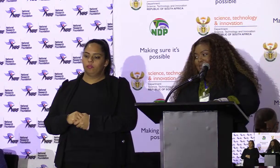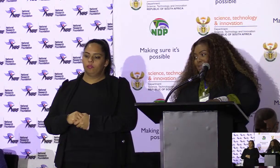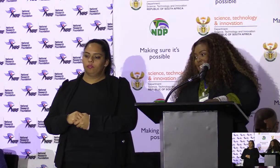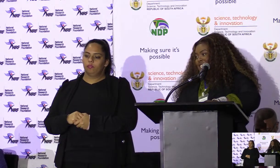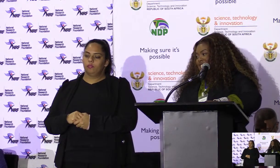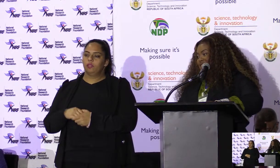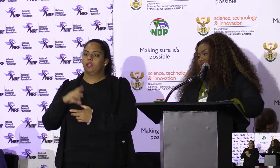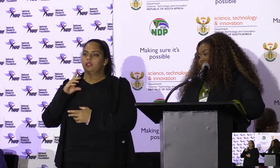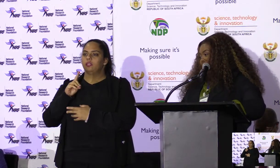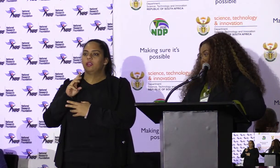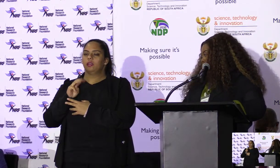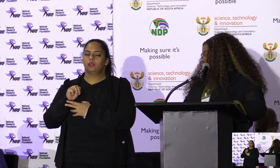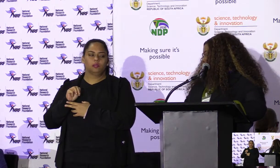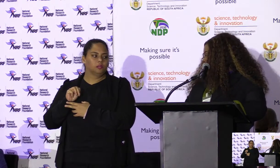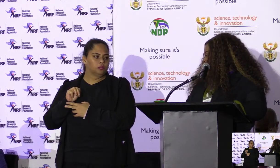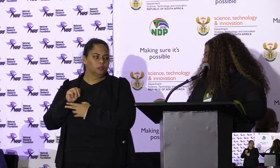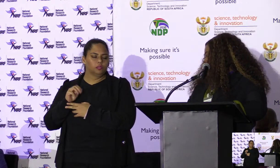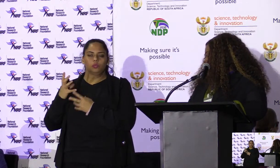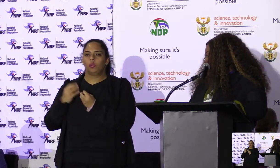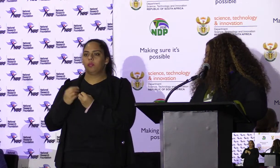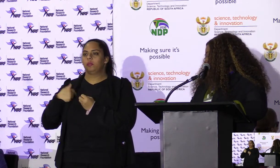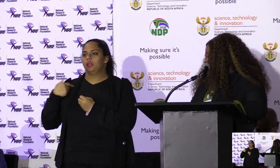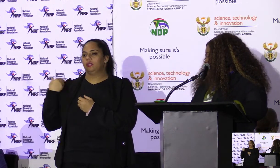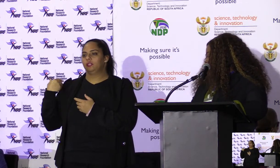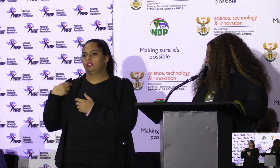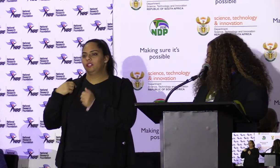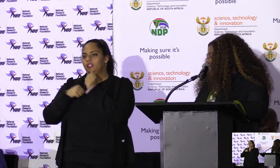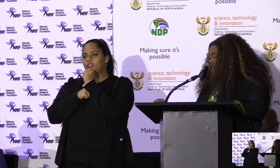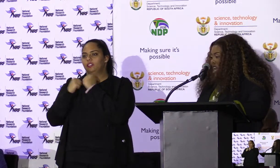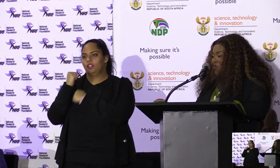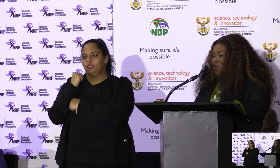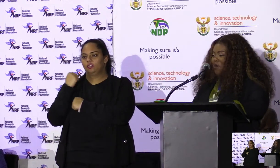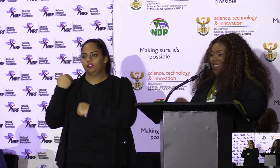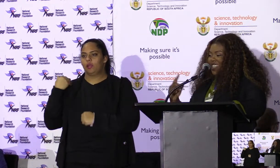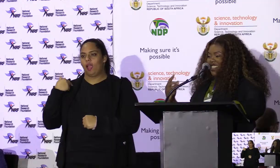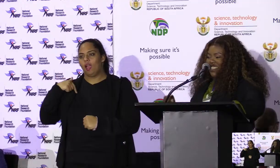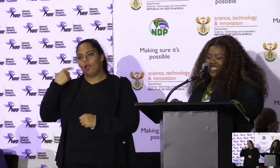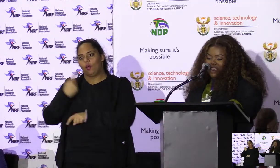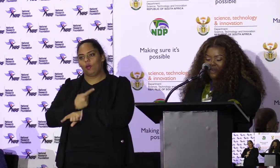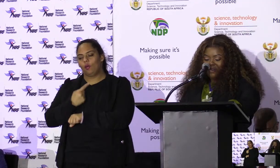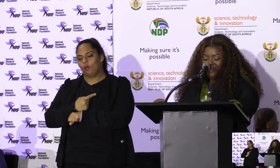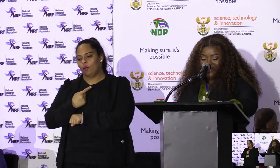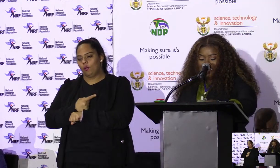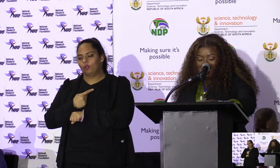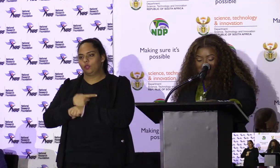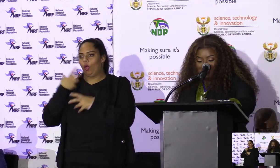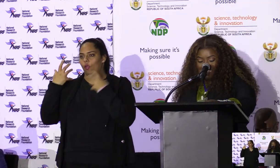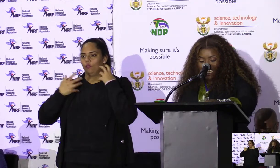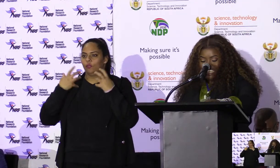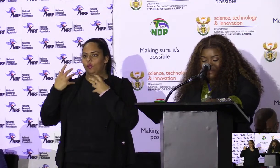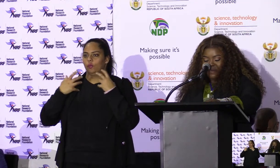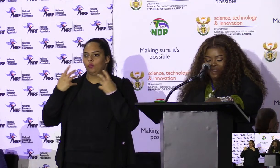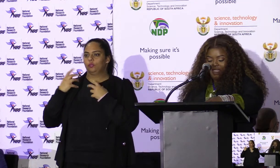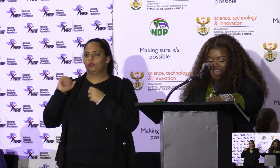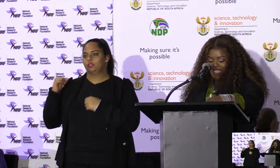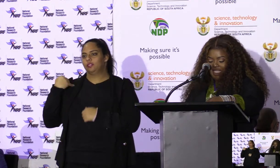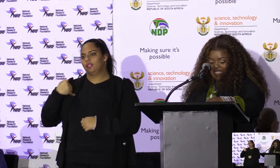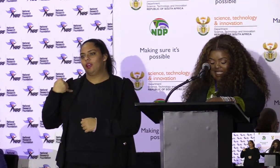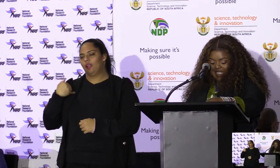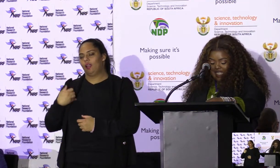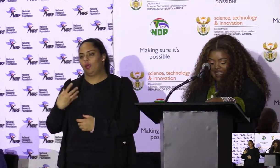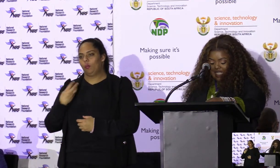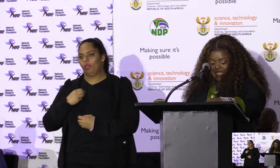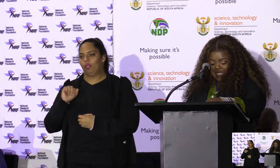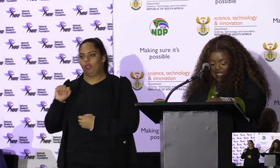The DM who is with me in the structure is Gina, so I'm always confusing your surname with